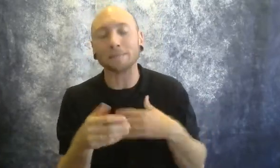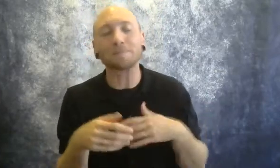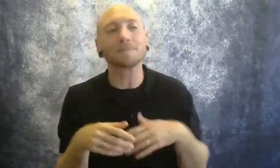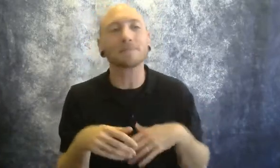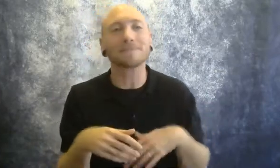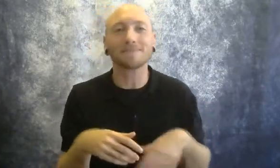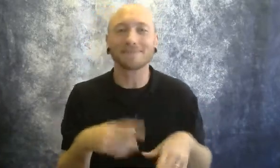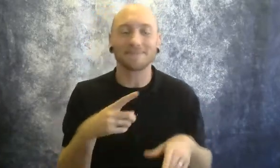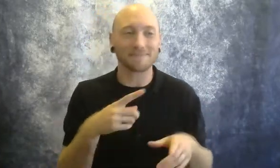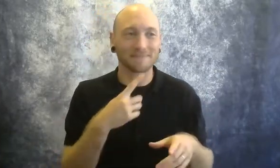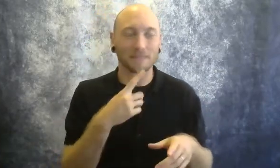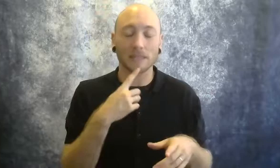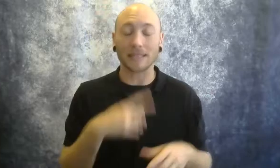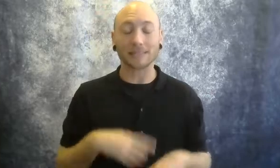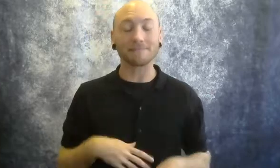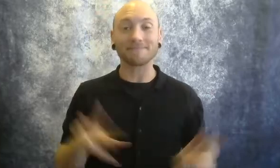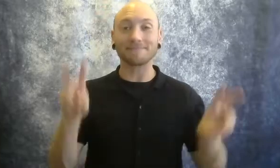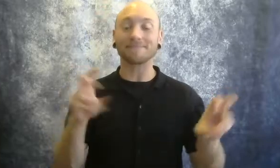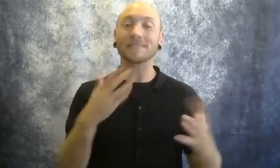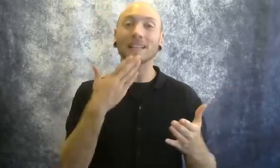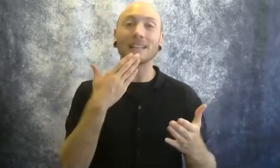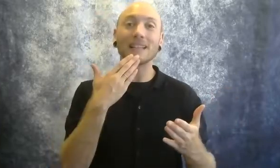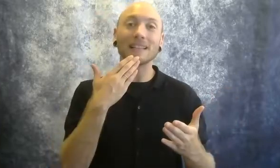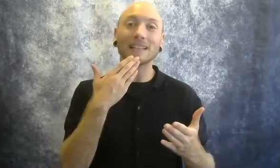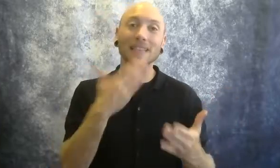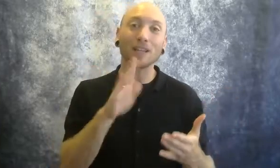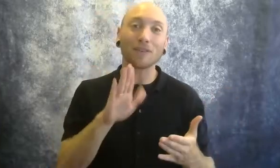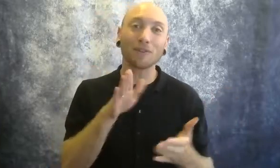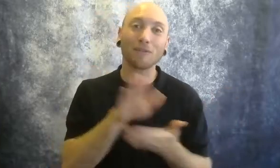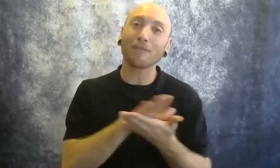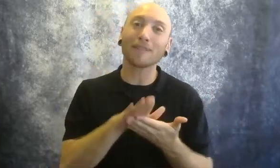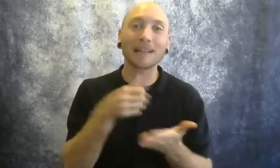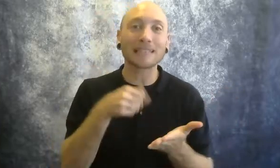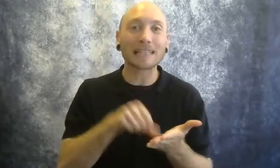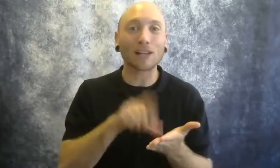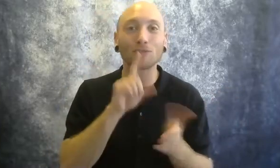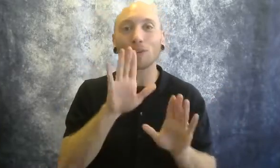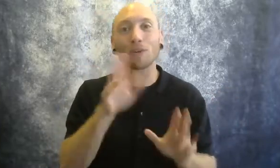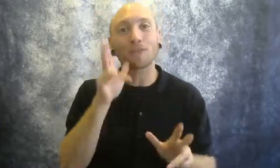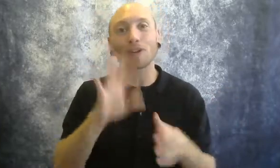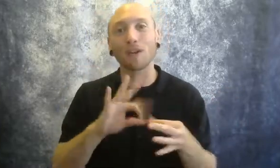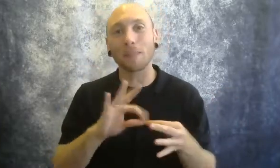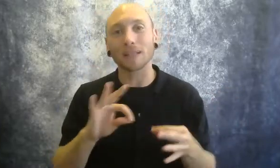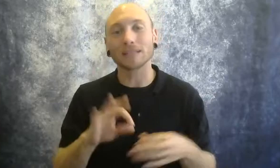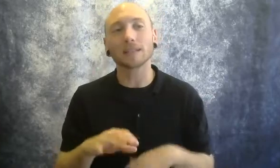him not to send me anything, right? Thanks for your kind and exciting letter. It's great to hear what the Lord is doing through